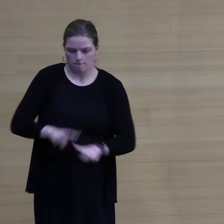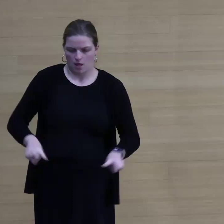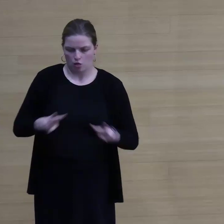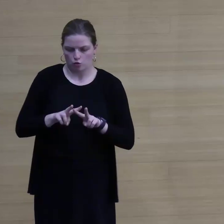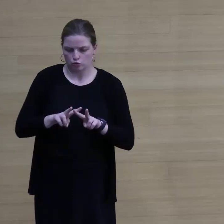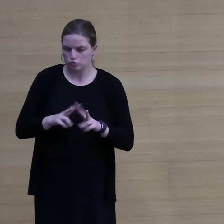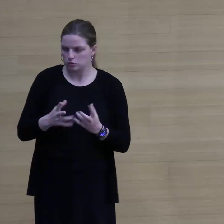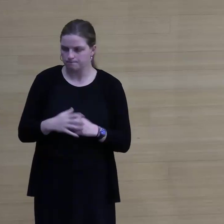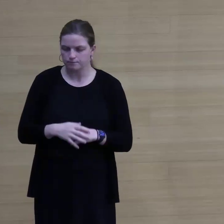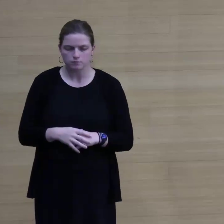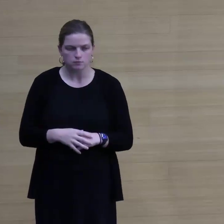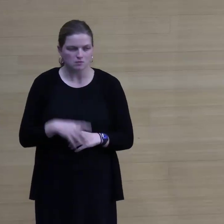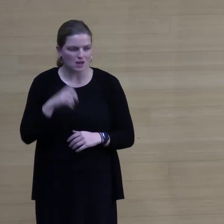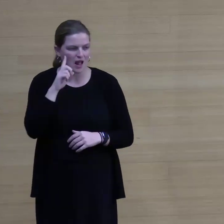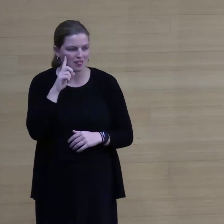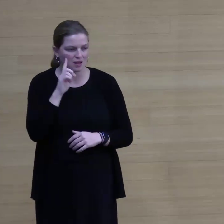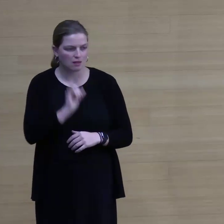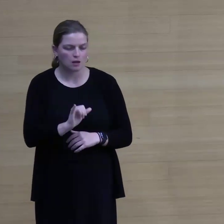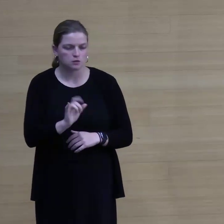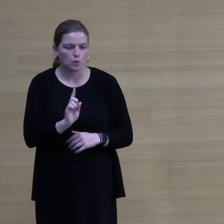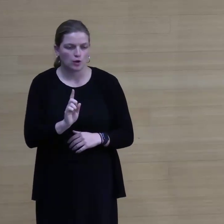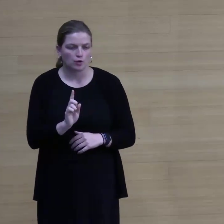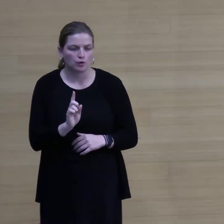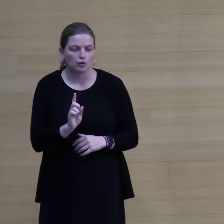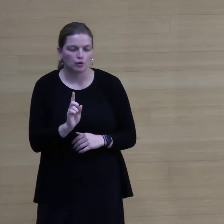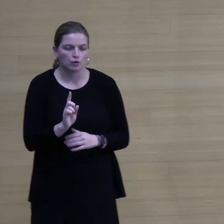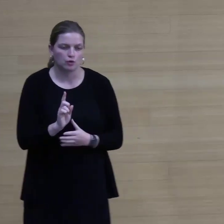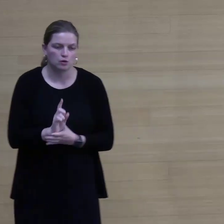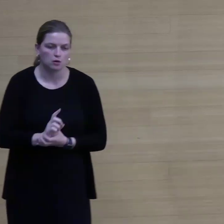are. Well, I think that's also where,